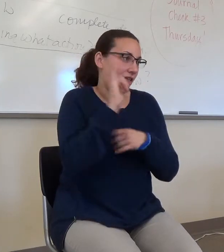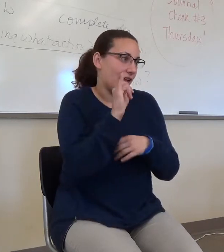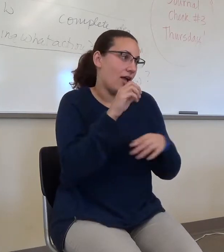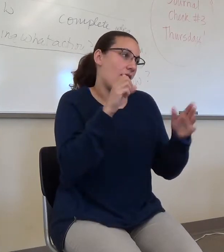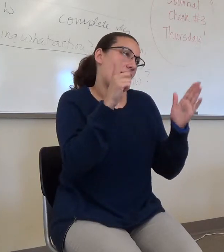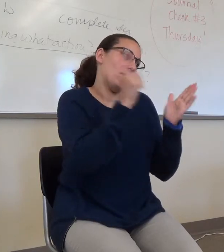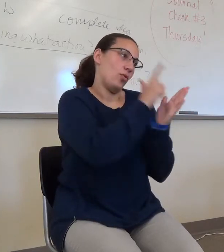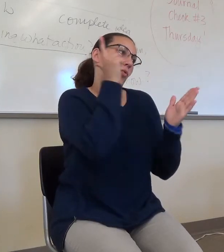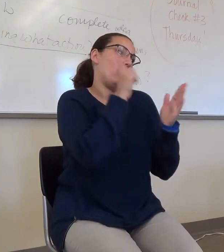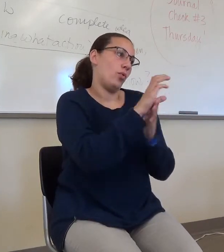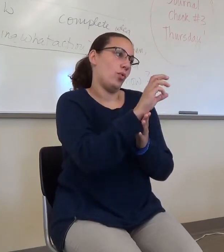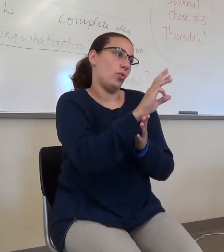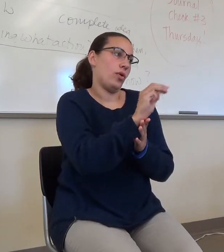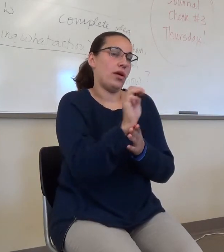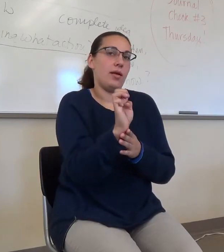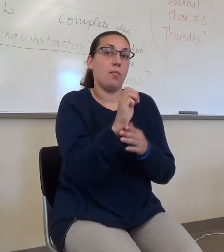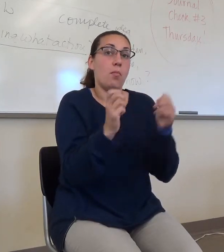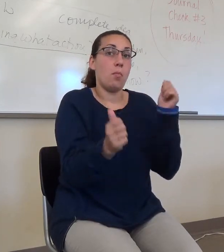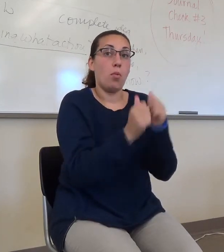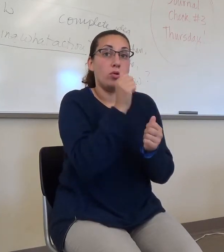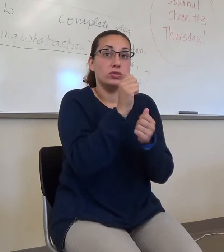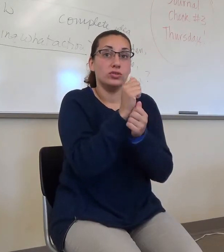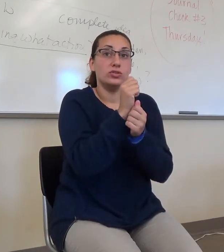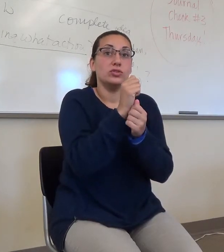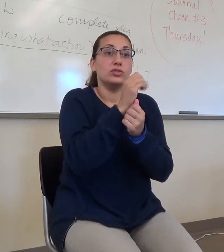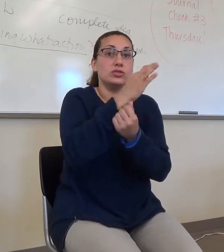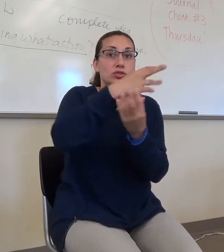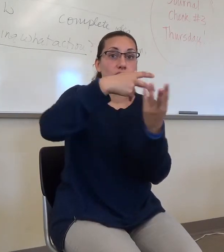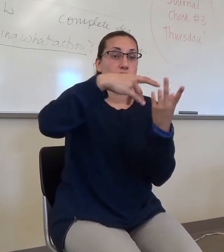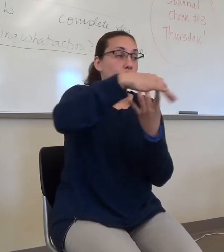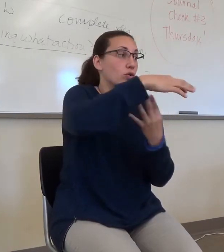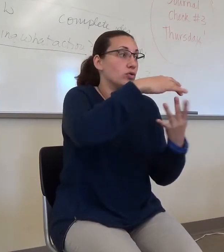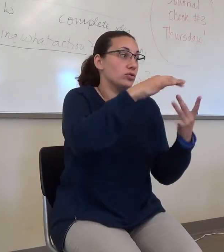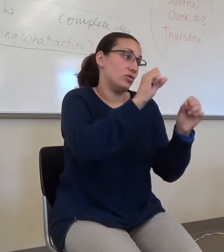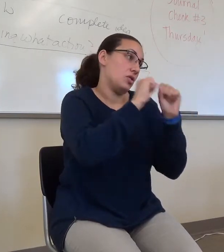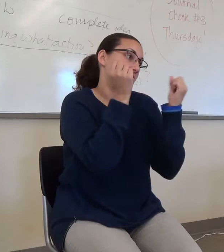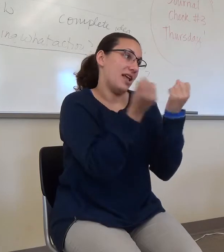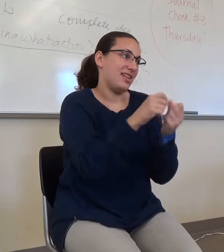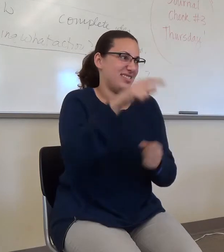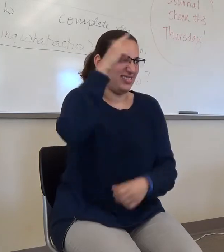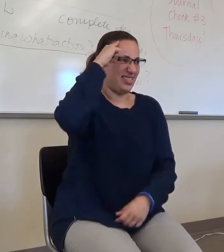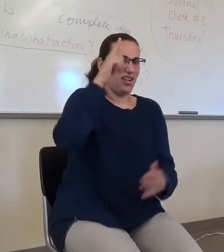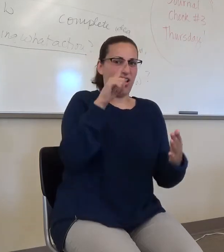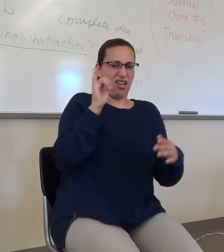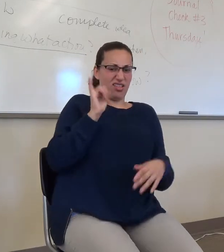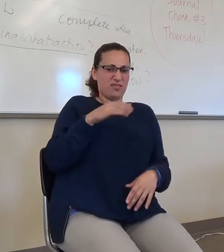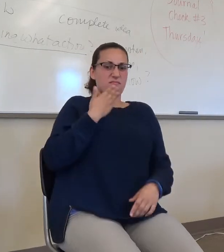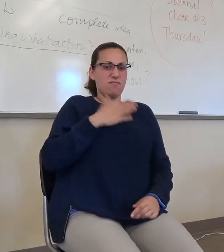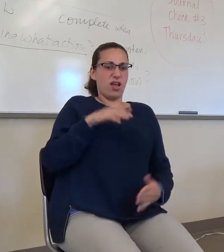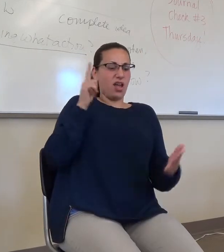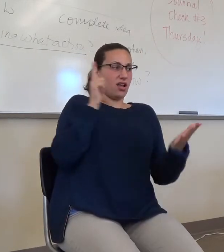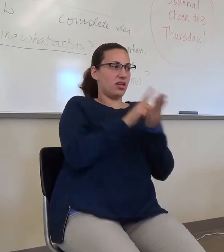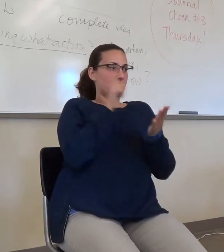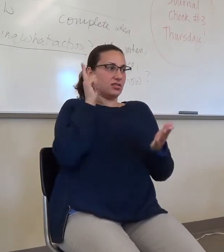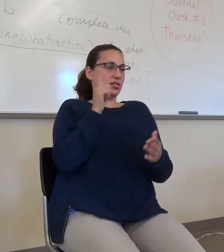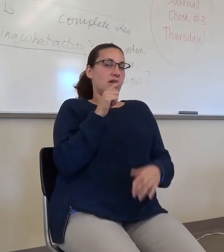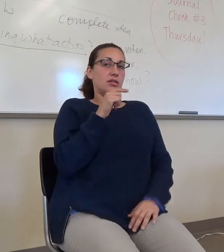strict social taboos. So do we like to generally think